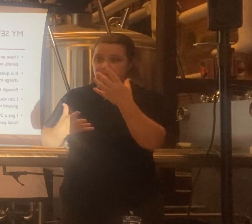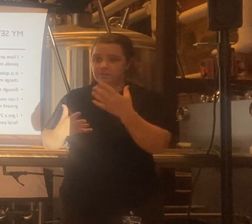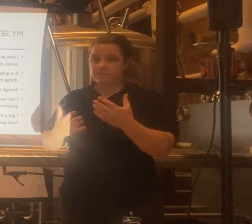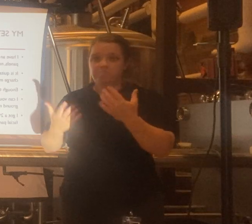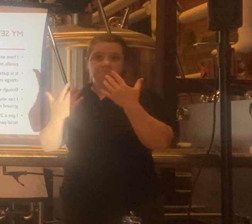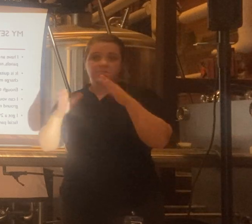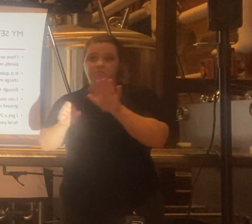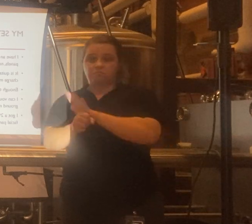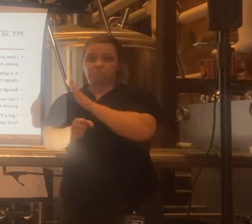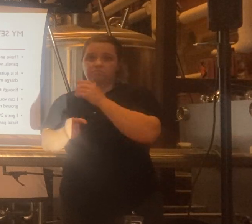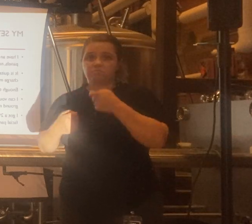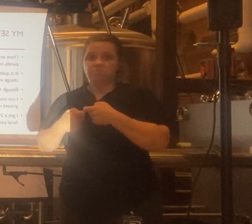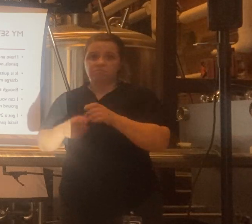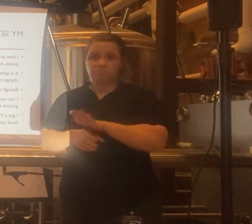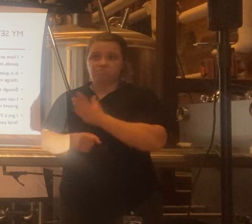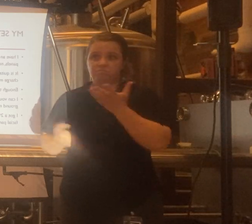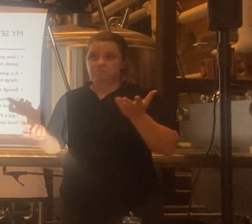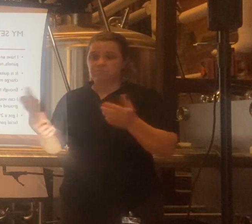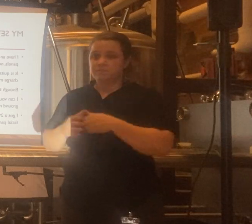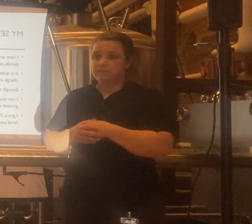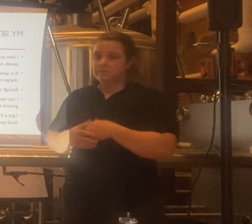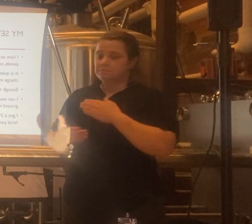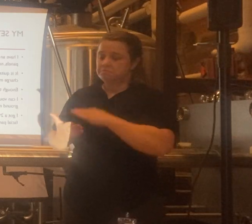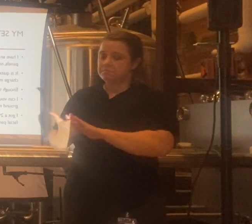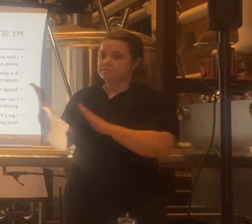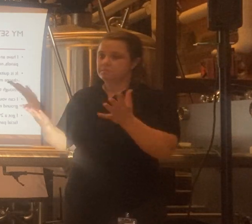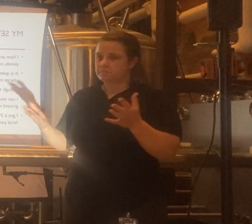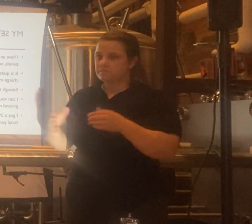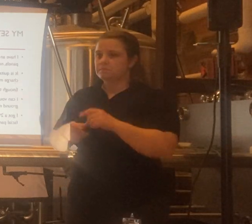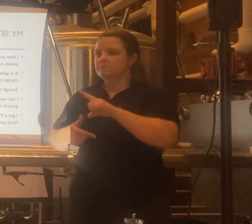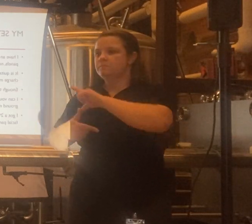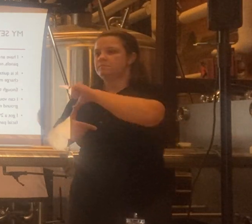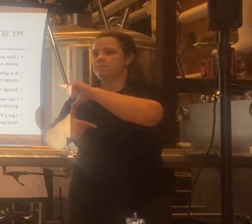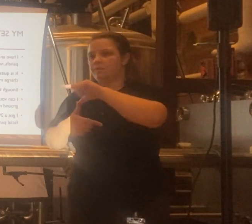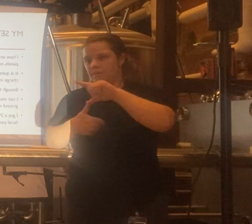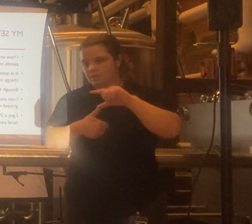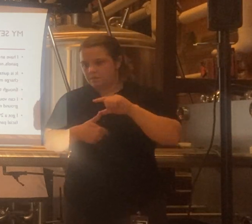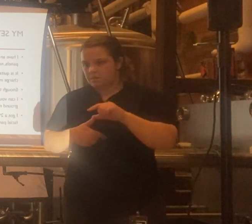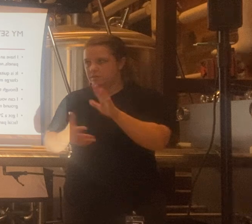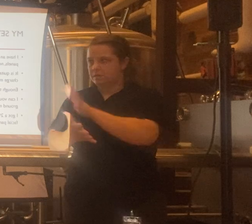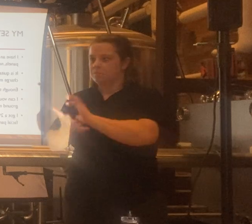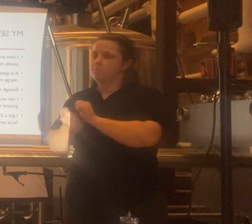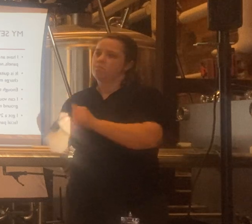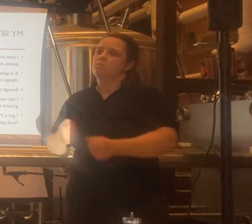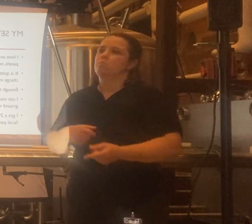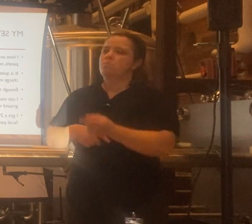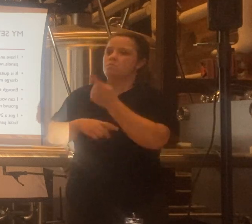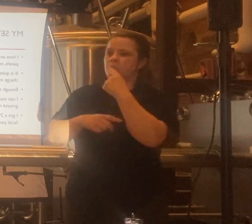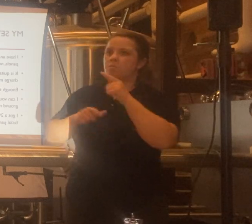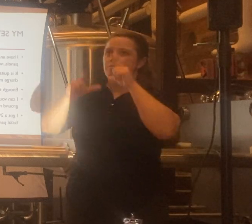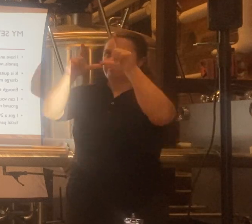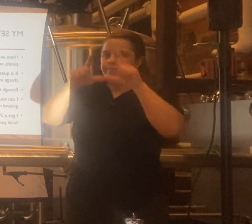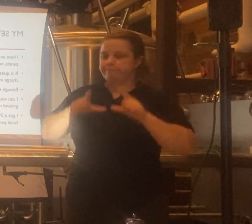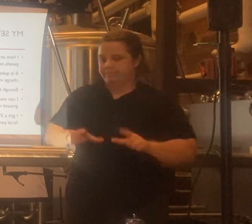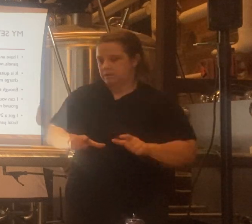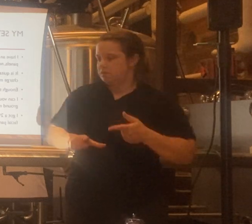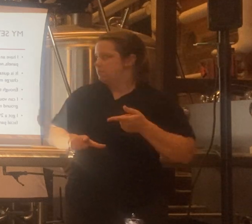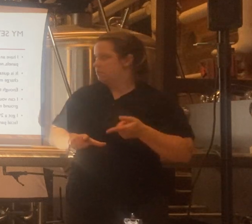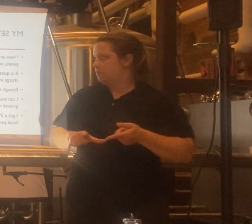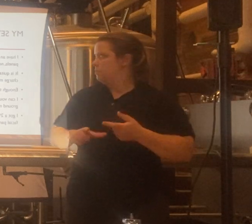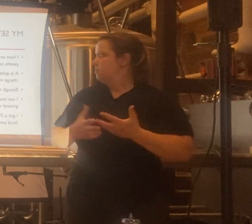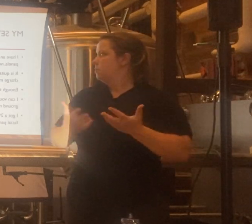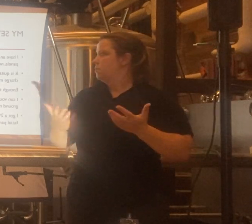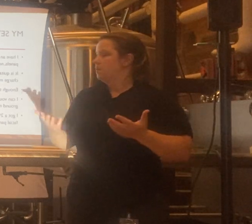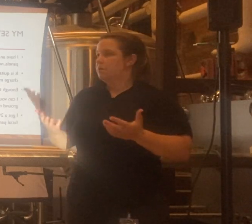pretty nice. The tornado, because it took out one of my panels, I needed to come up with a new setup for the workshop. And surprisingly, what